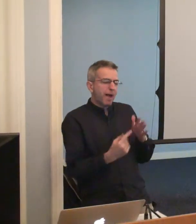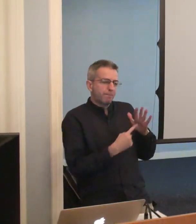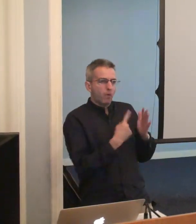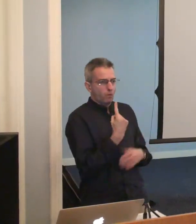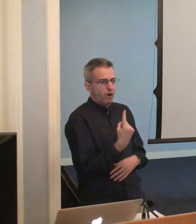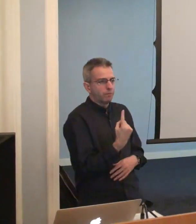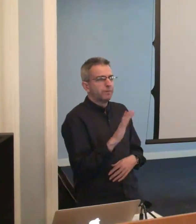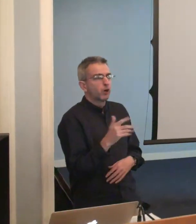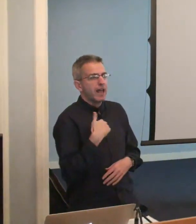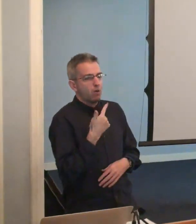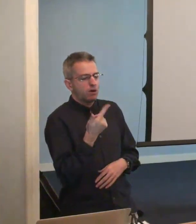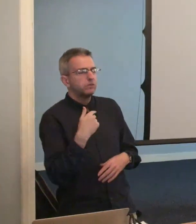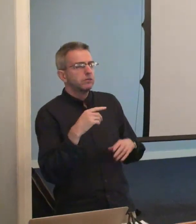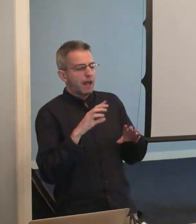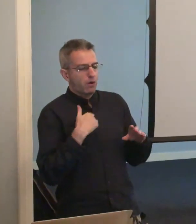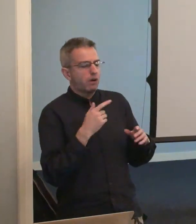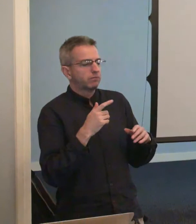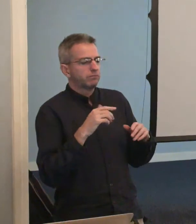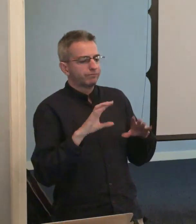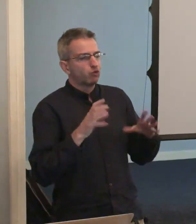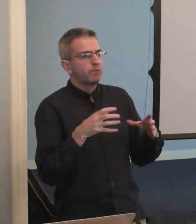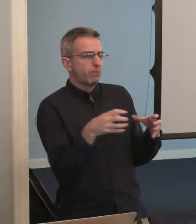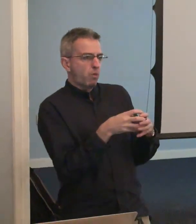That's a very broad question, but it is an important one.